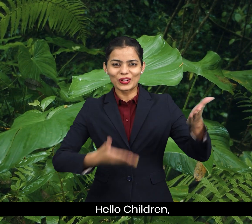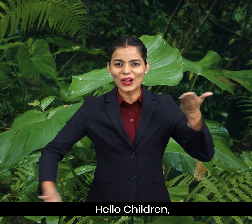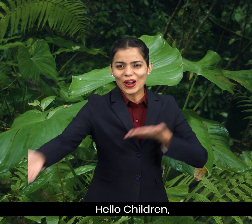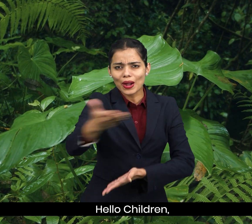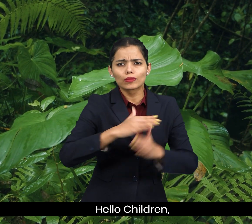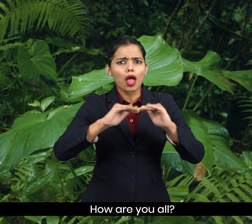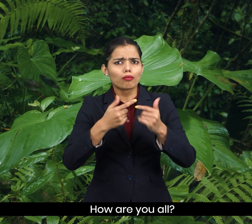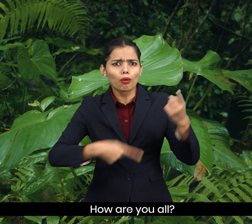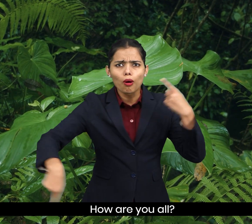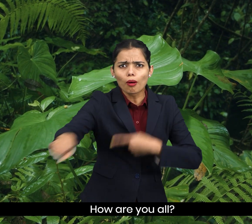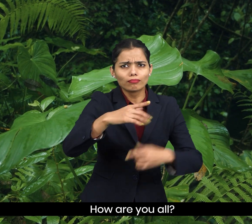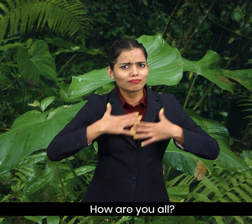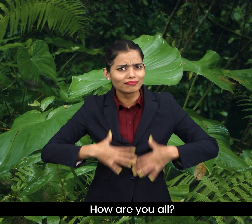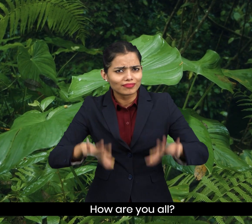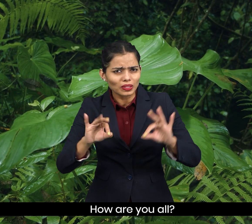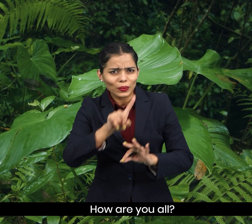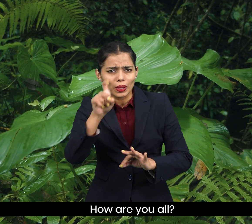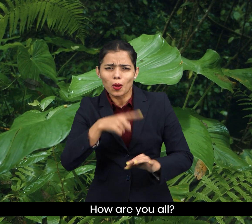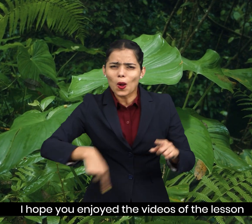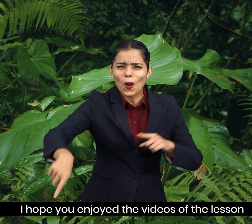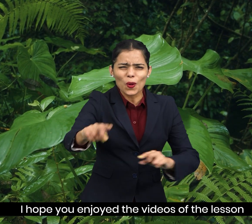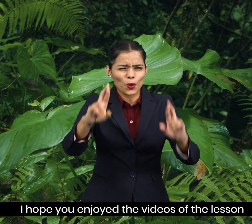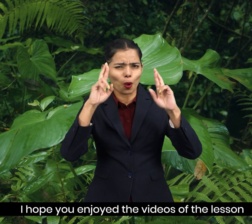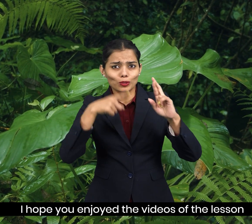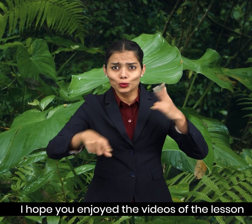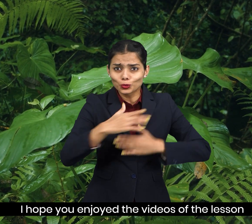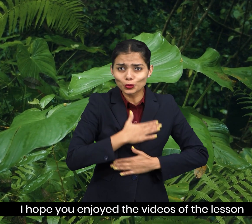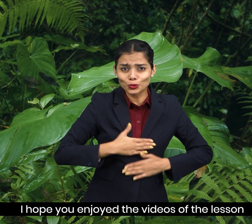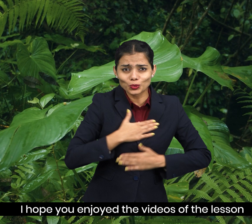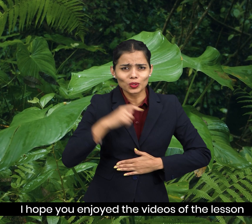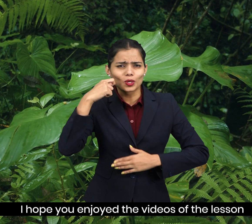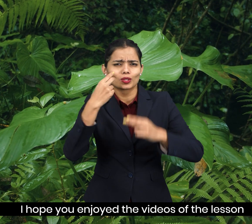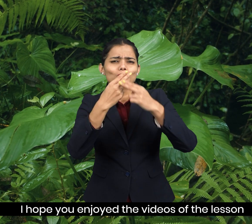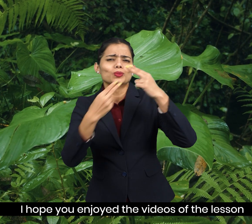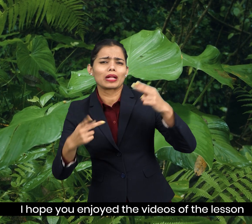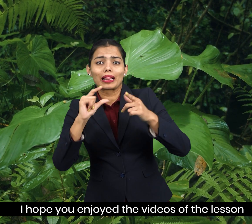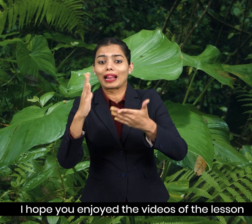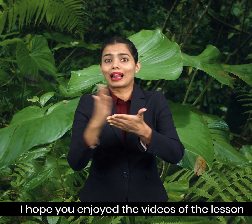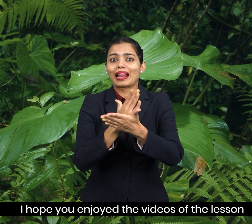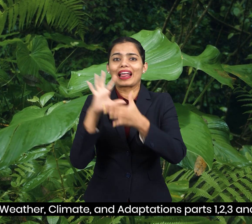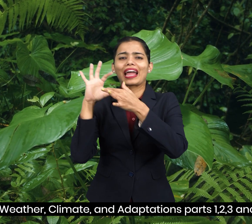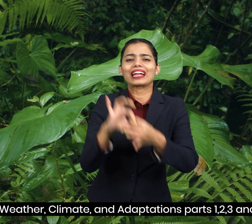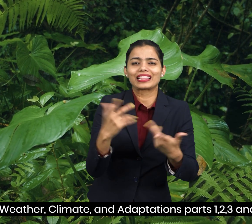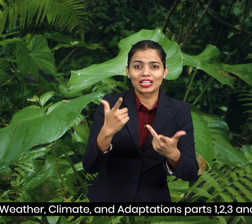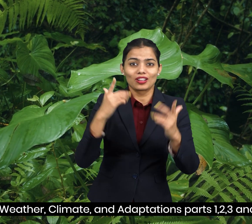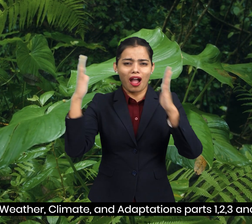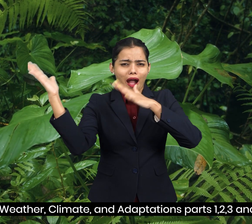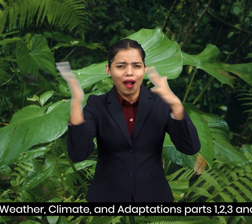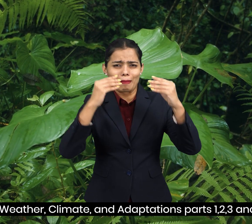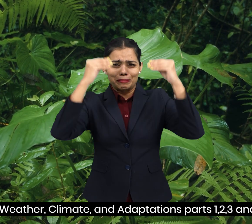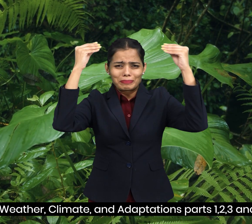Hello children, how are you all? I hope you enjoyed the videos of the lesson